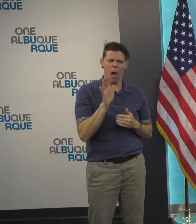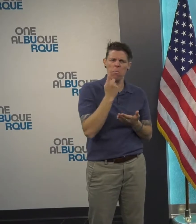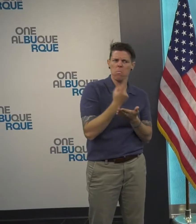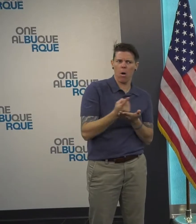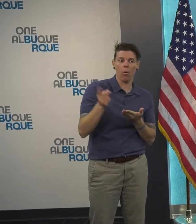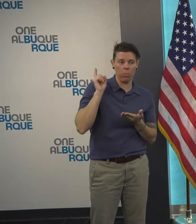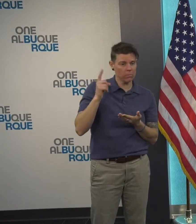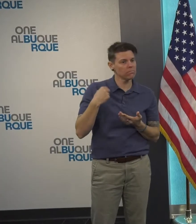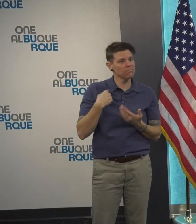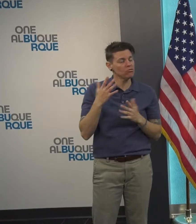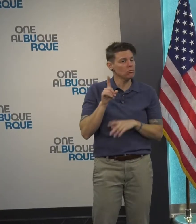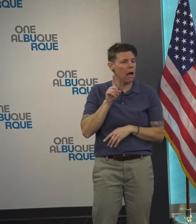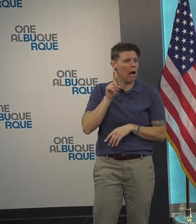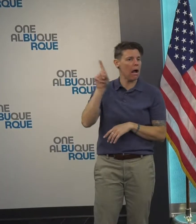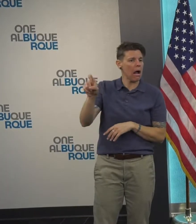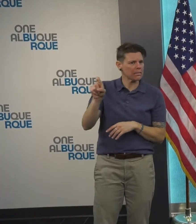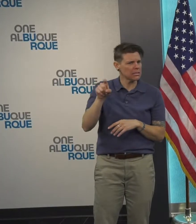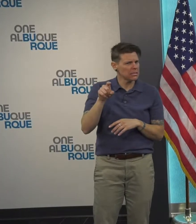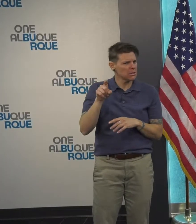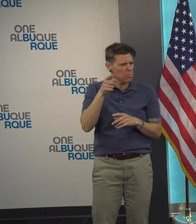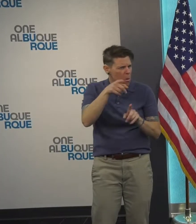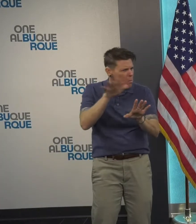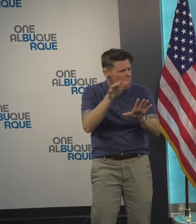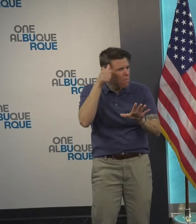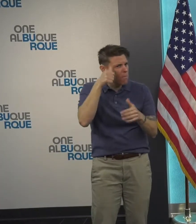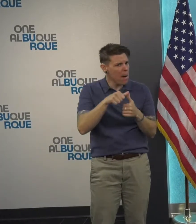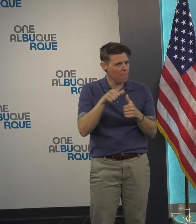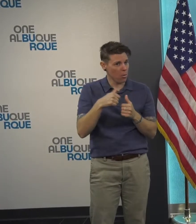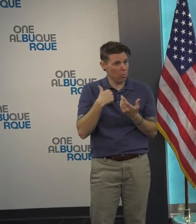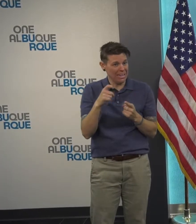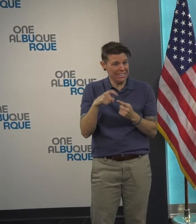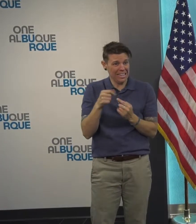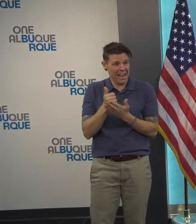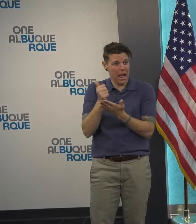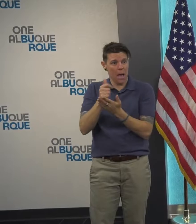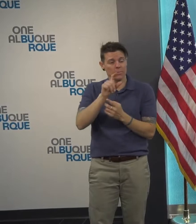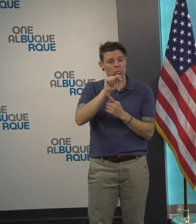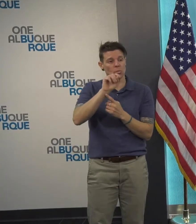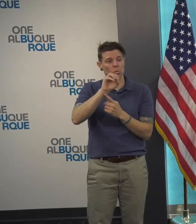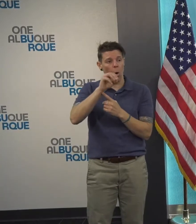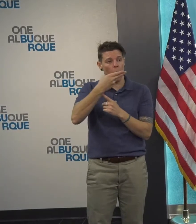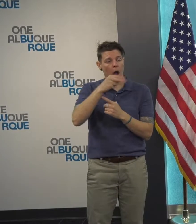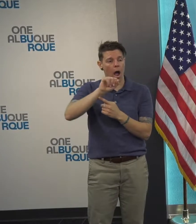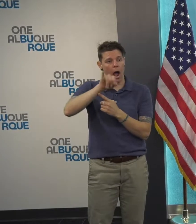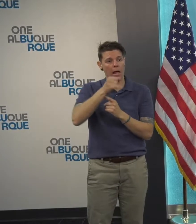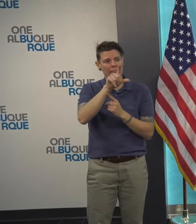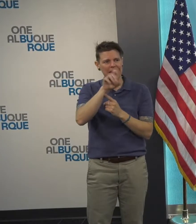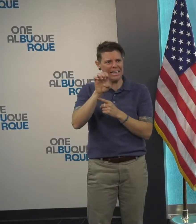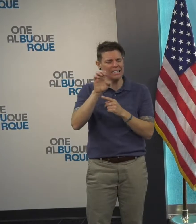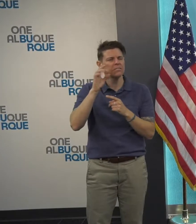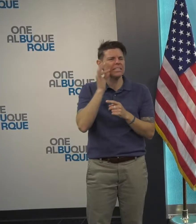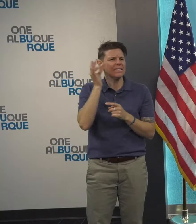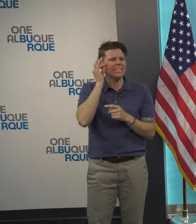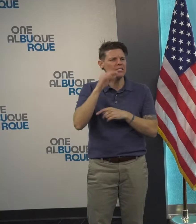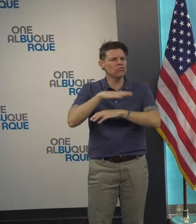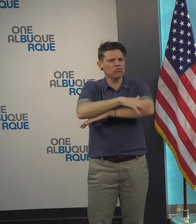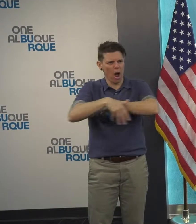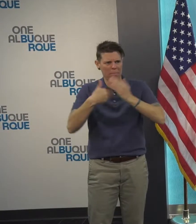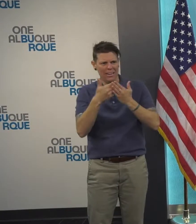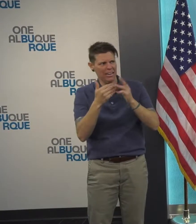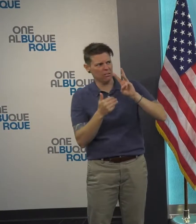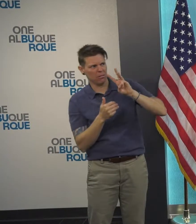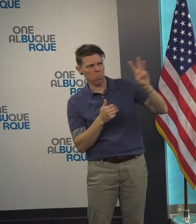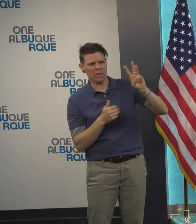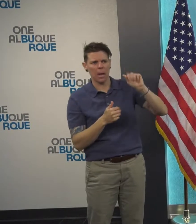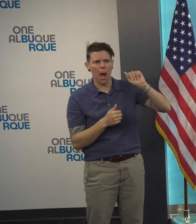in To'Hajiilee. This is, of course, a Navajo Nation chapter that borders Albuquerque out kind of behind the volcanoes. And so